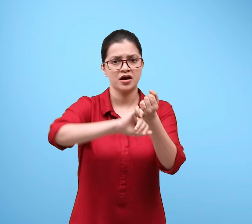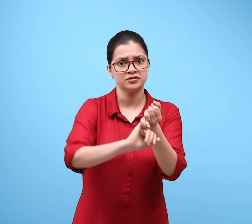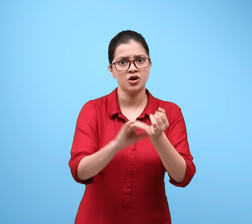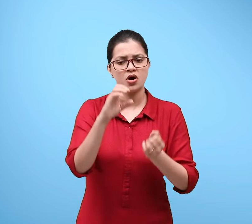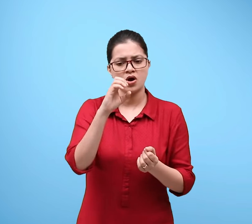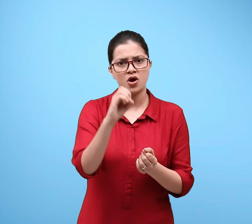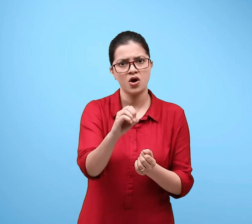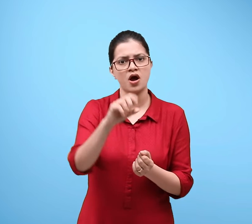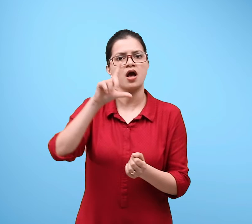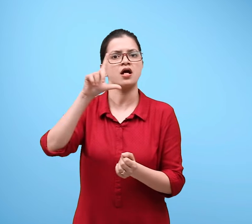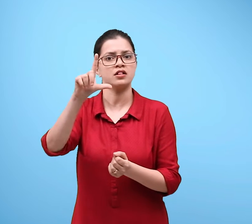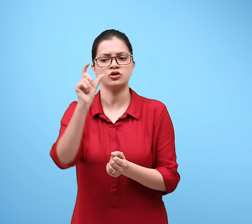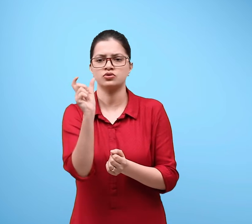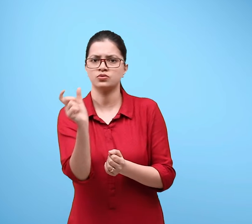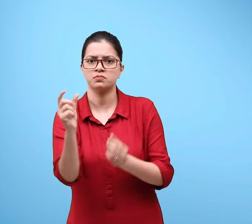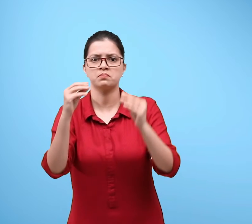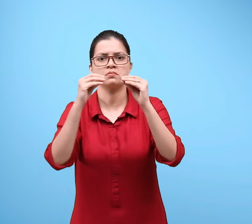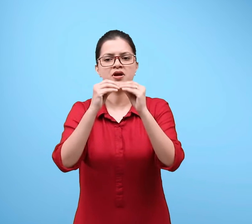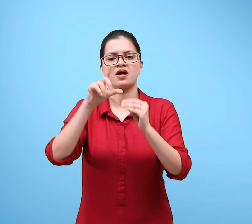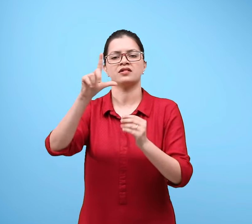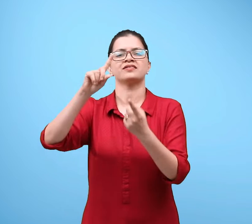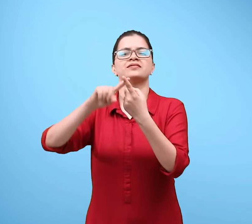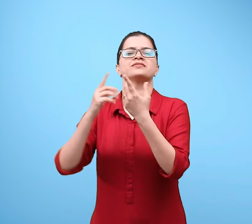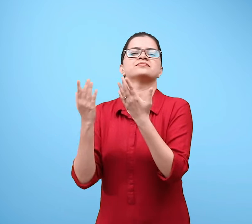These substances are insoluble in water.